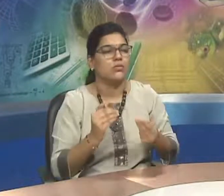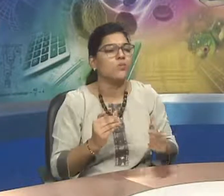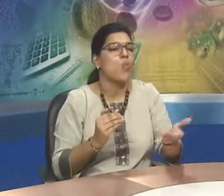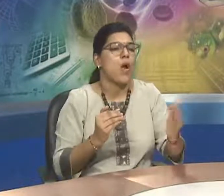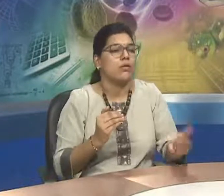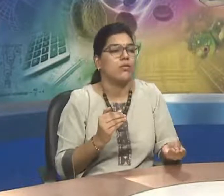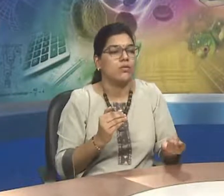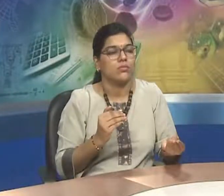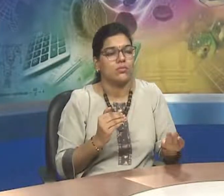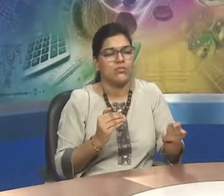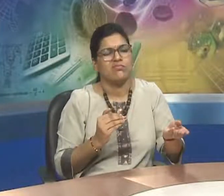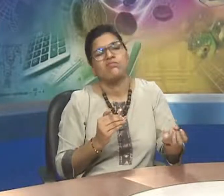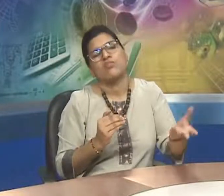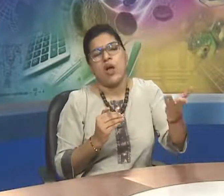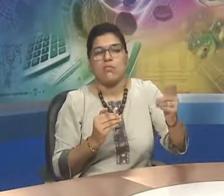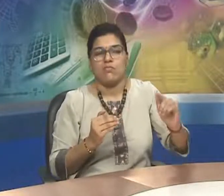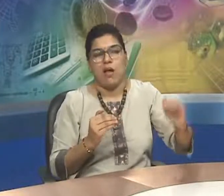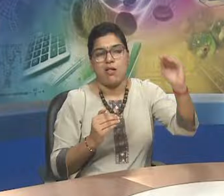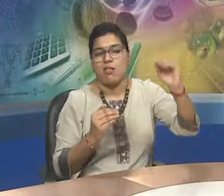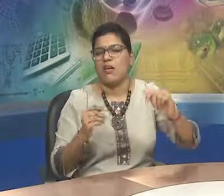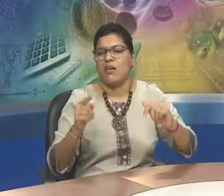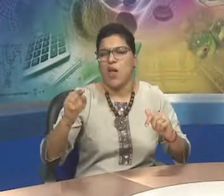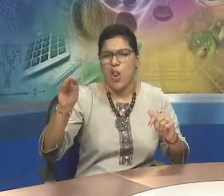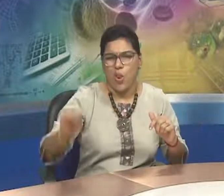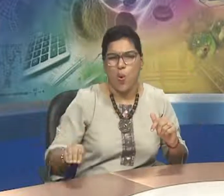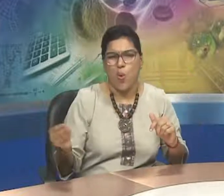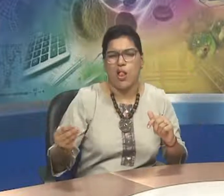and this is the right to equality.